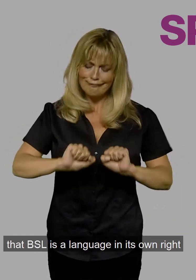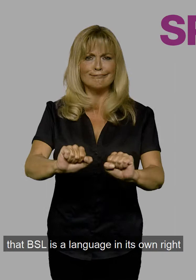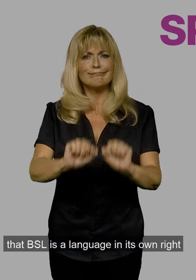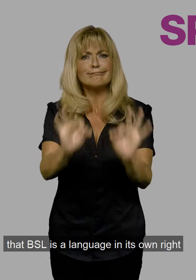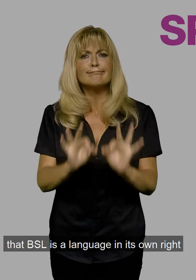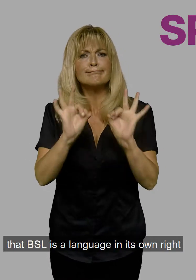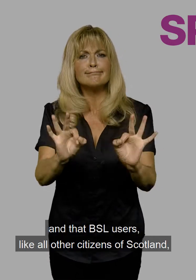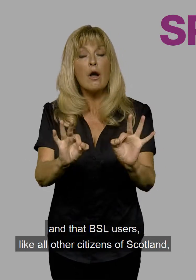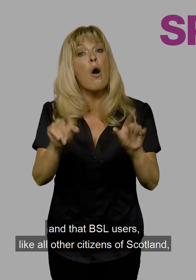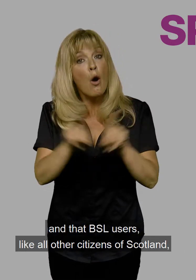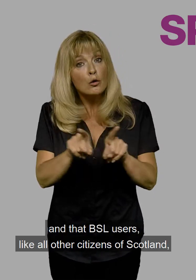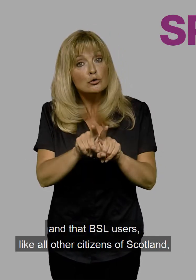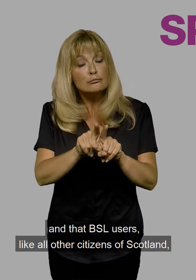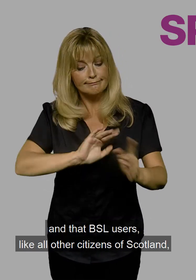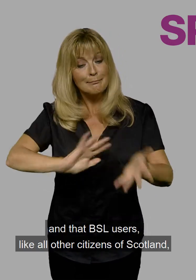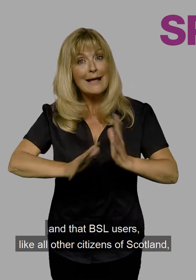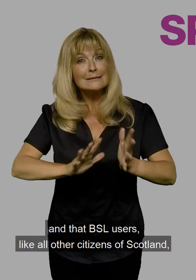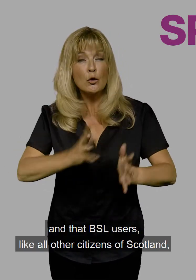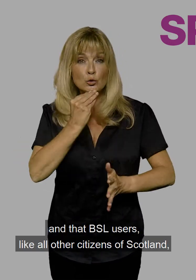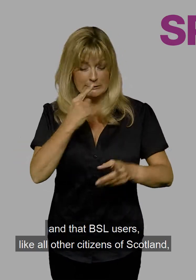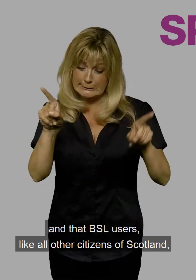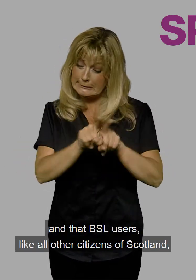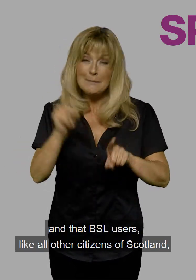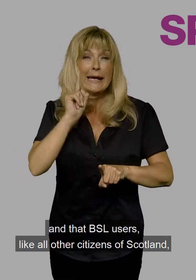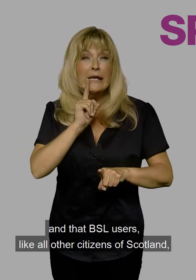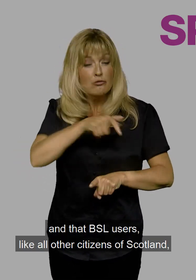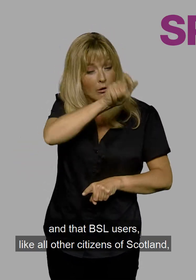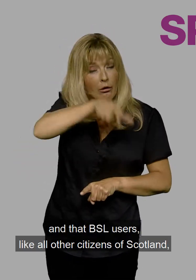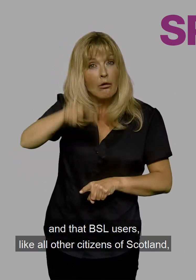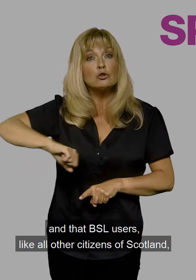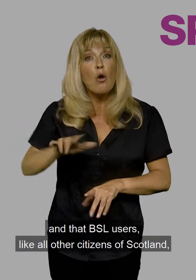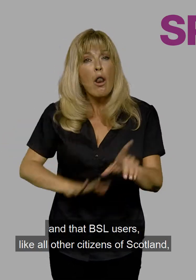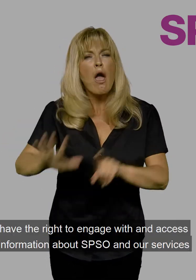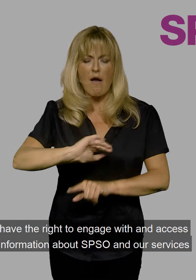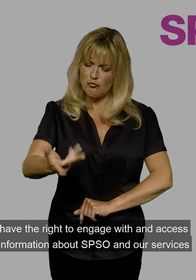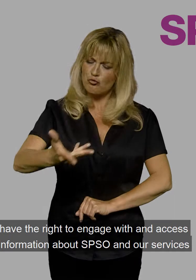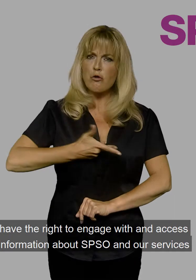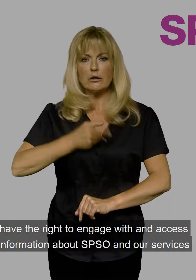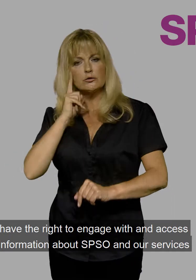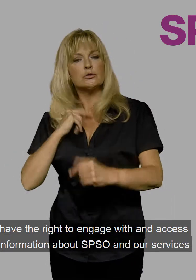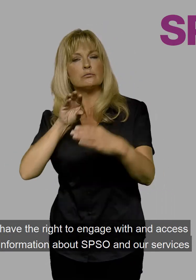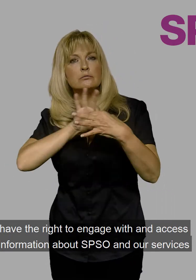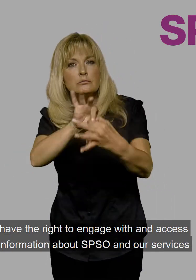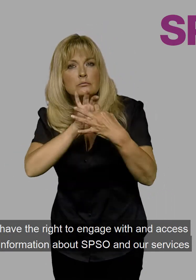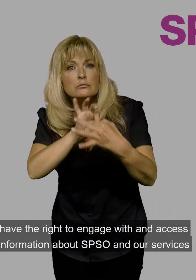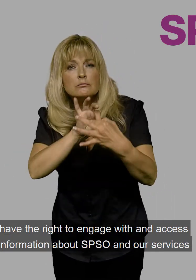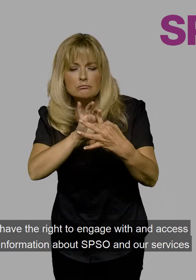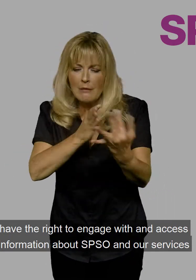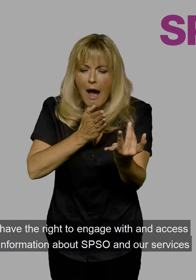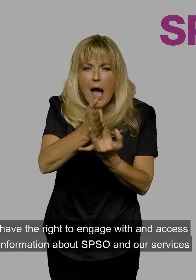own right, and that BSL users, like all other citizens of Scotland, have the right to engage with and access